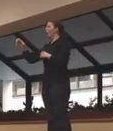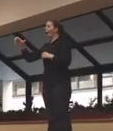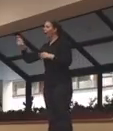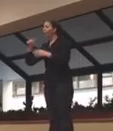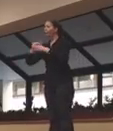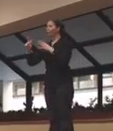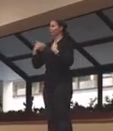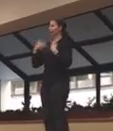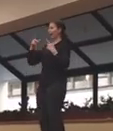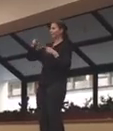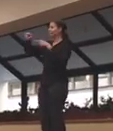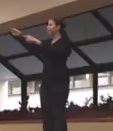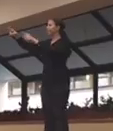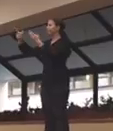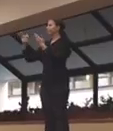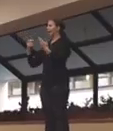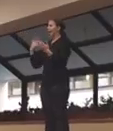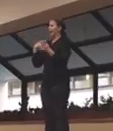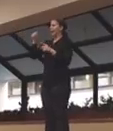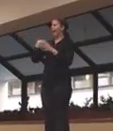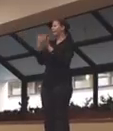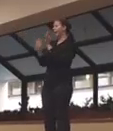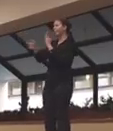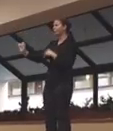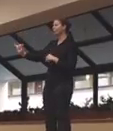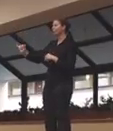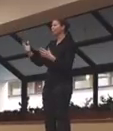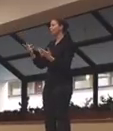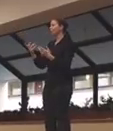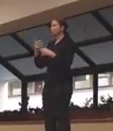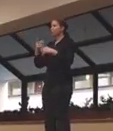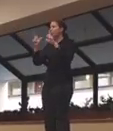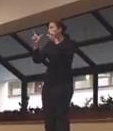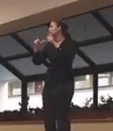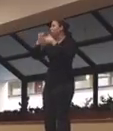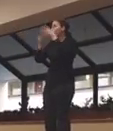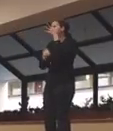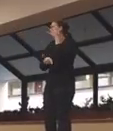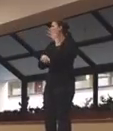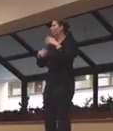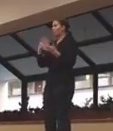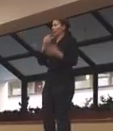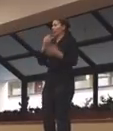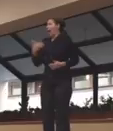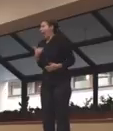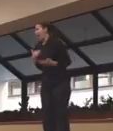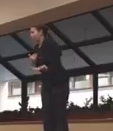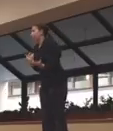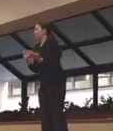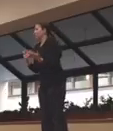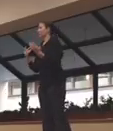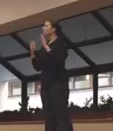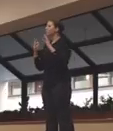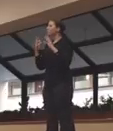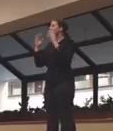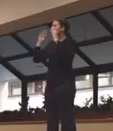well. So there are other professions that have very parallels and they have gaps as well. Nothing is perfect.